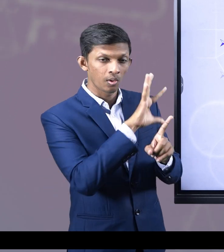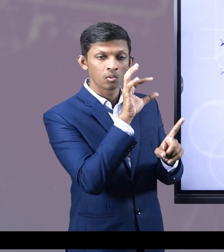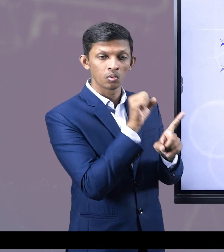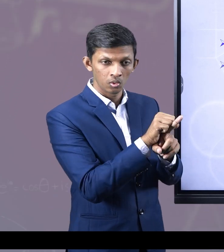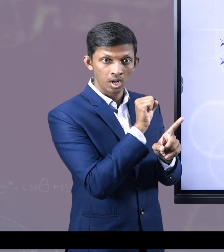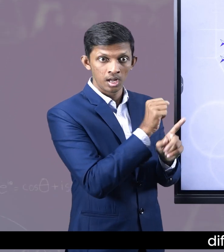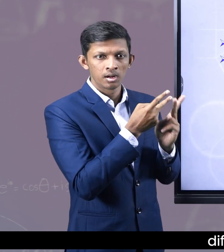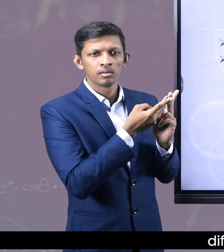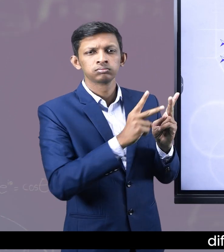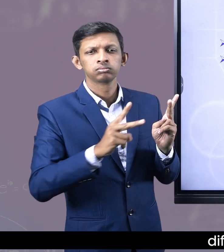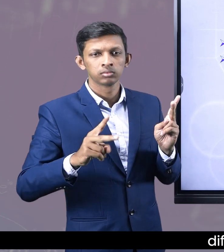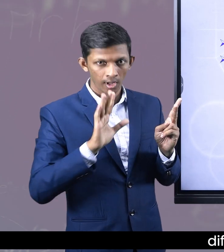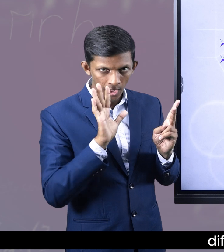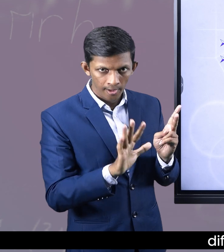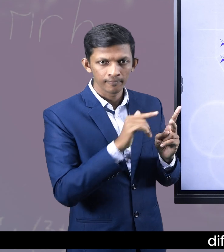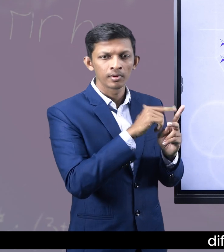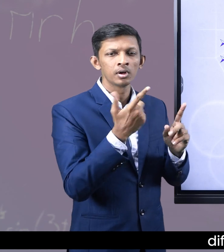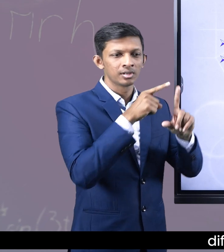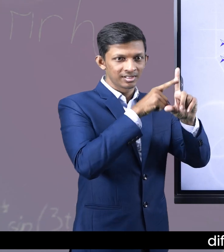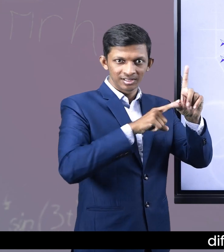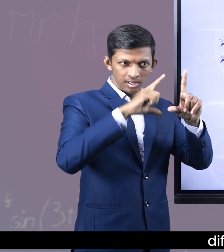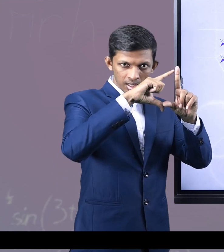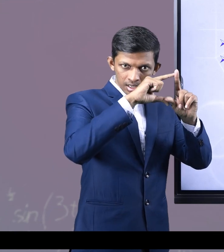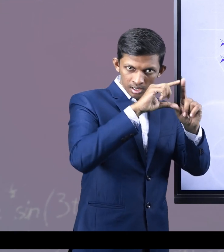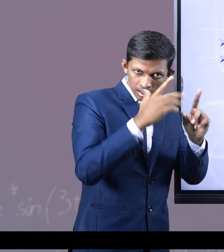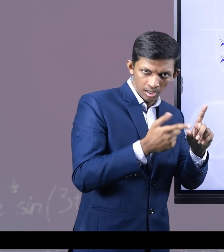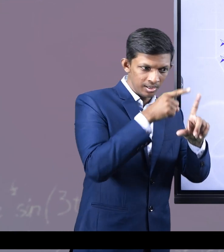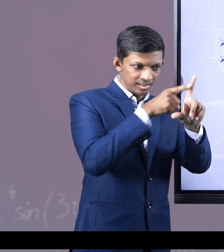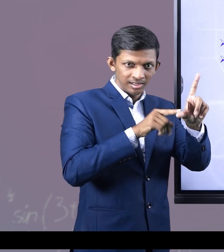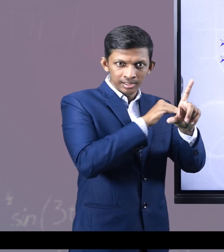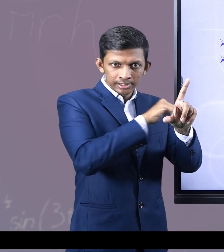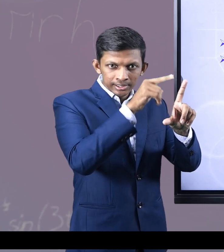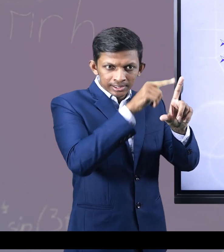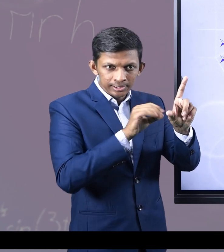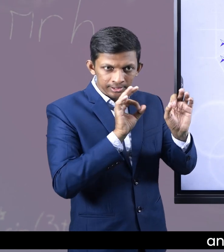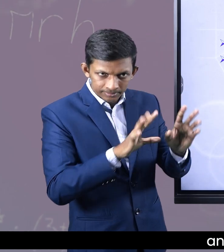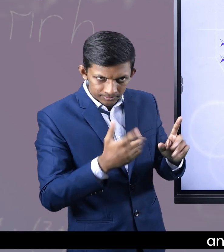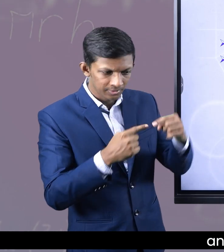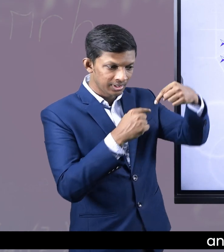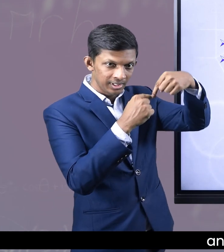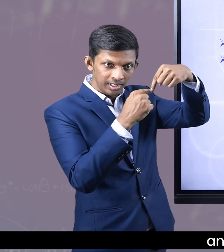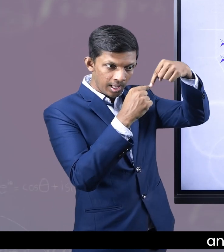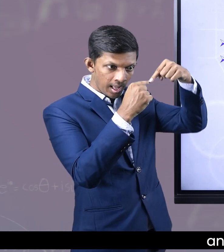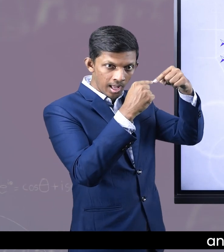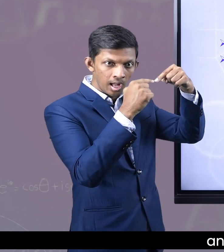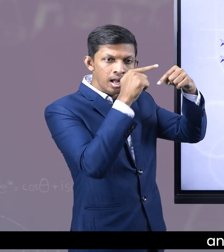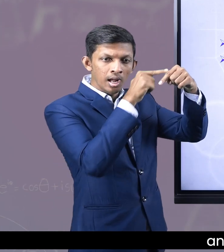Identify different types of angles, acute, right, and obtuse angles easily.